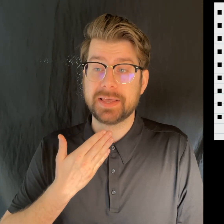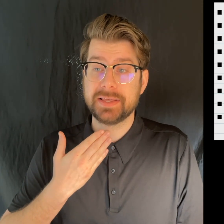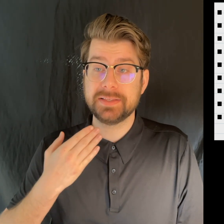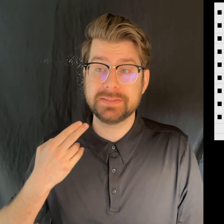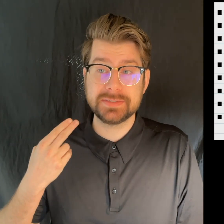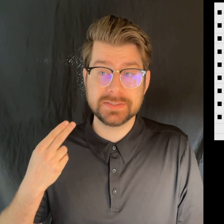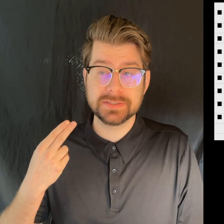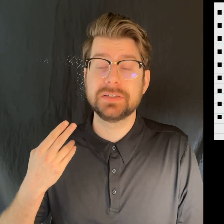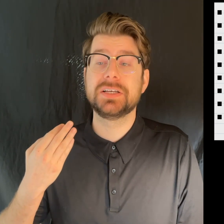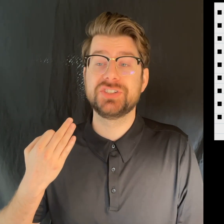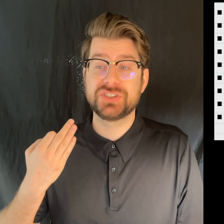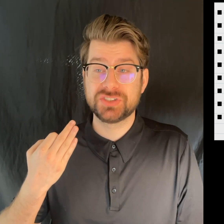stays,